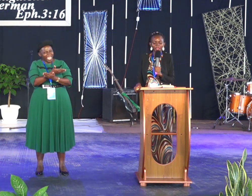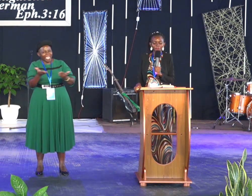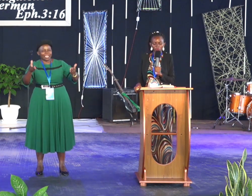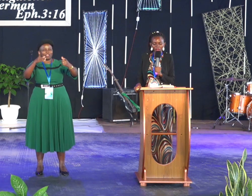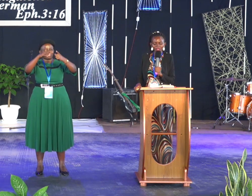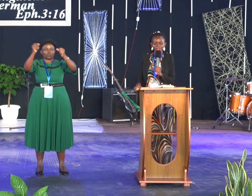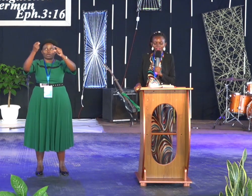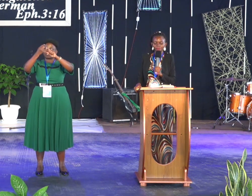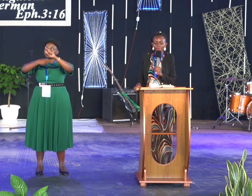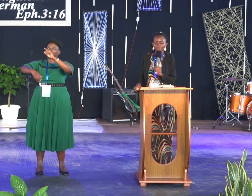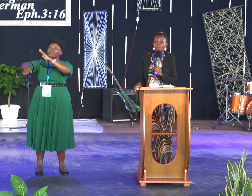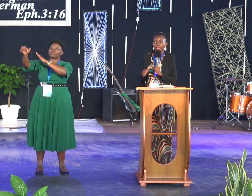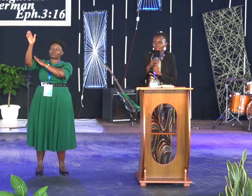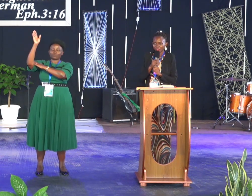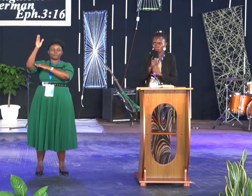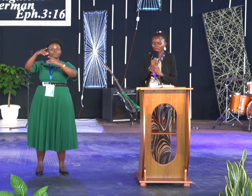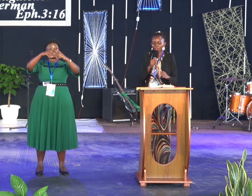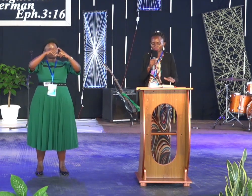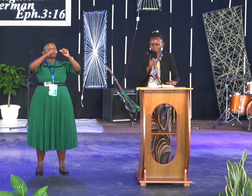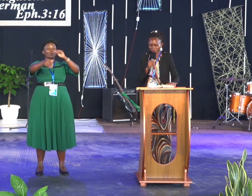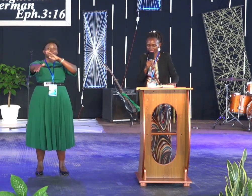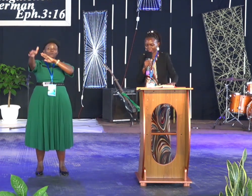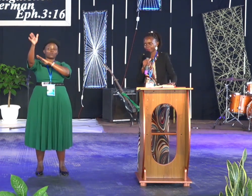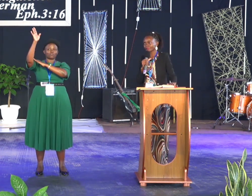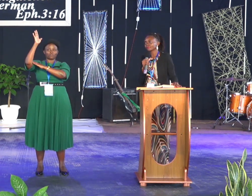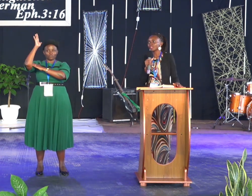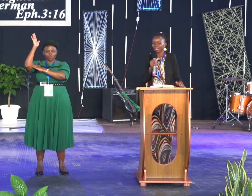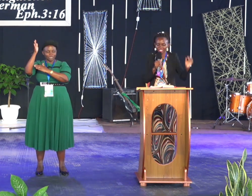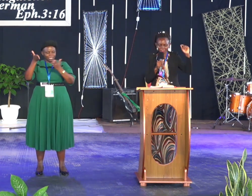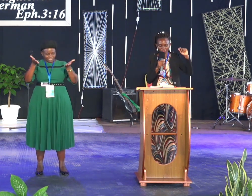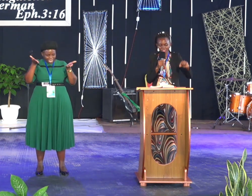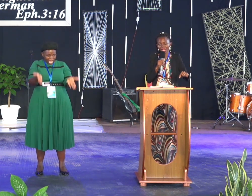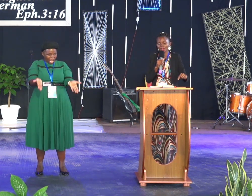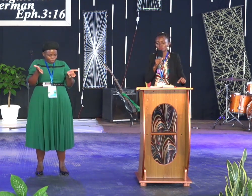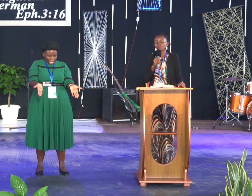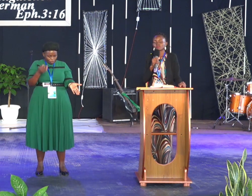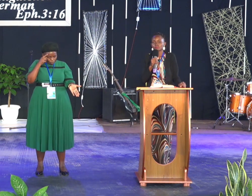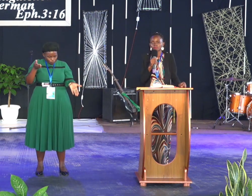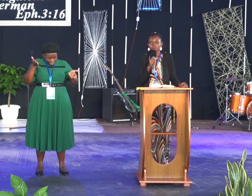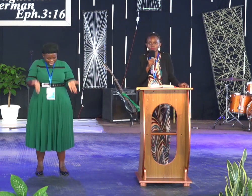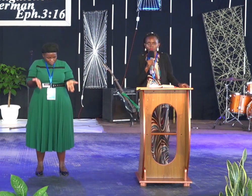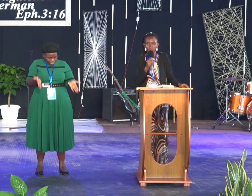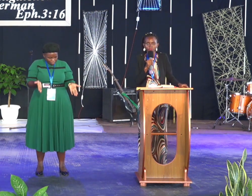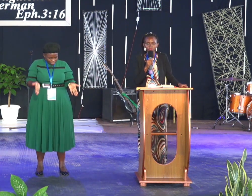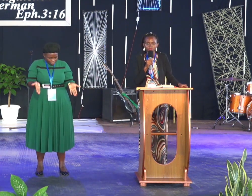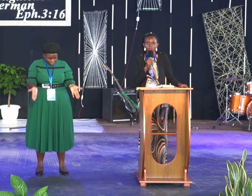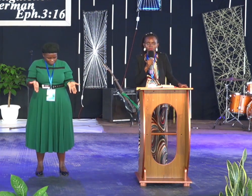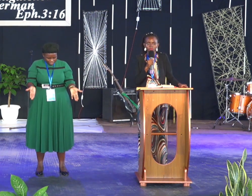but by every word. Ekigambo kya Katonda, the word of God, kya kakati, is for now.